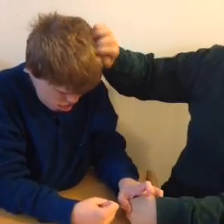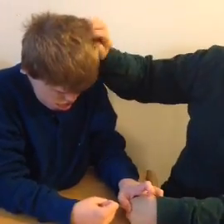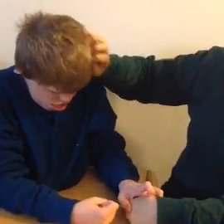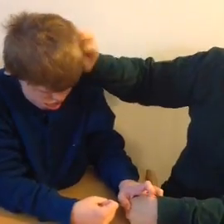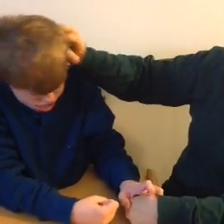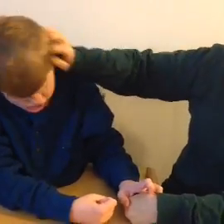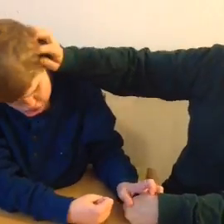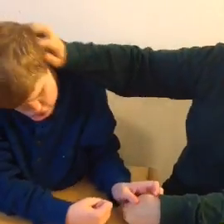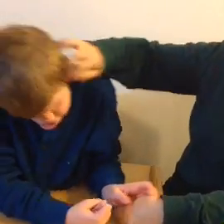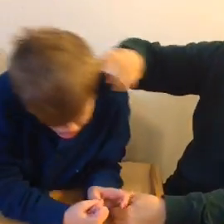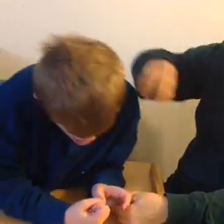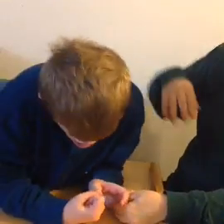Mr. Honey Bear?